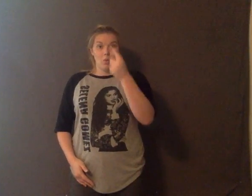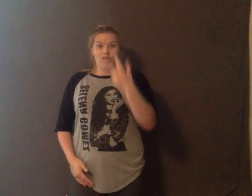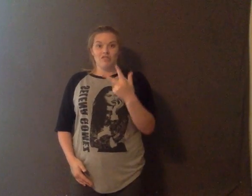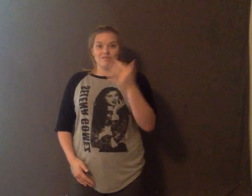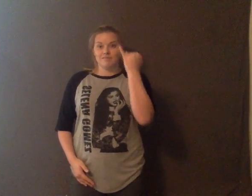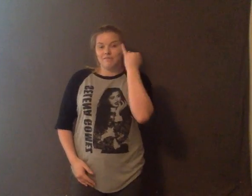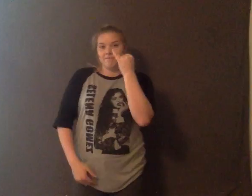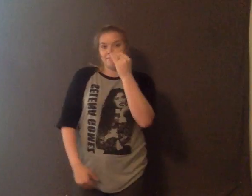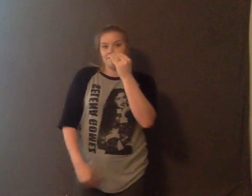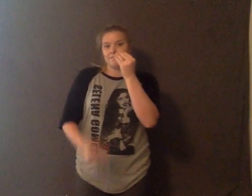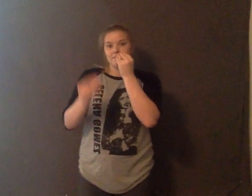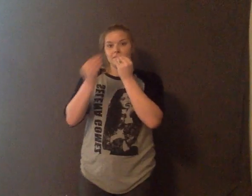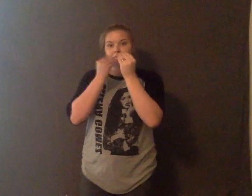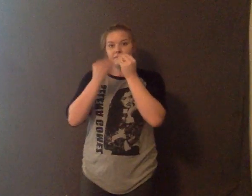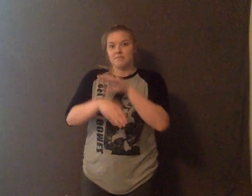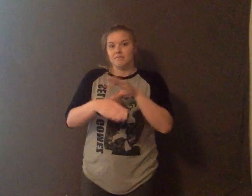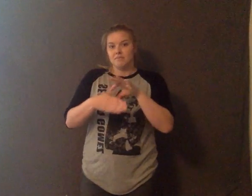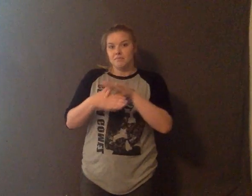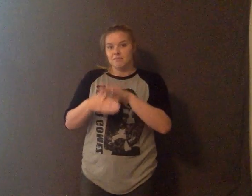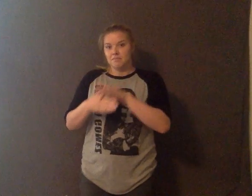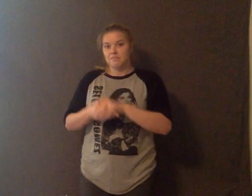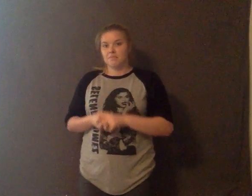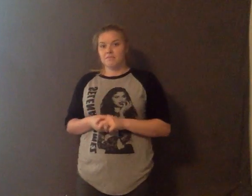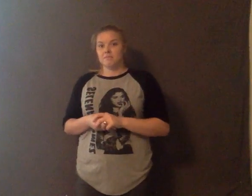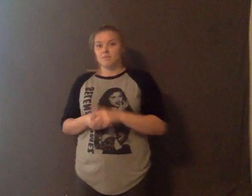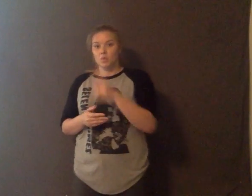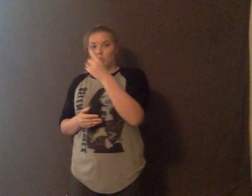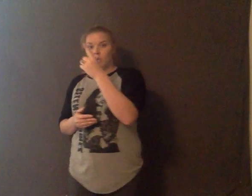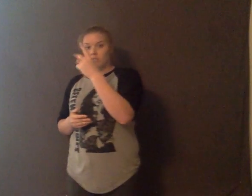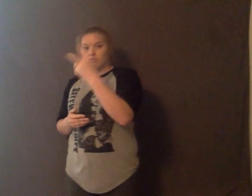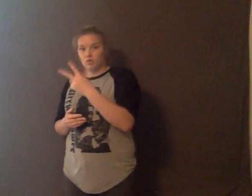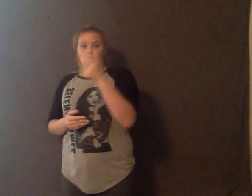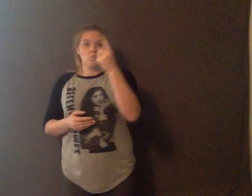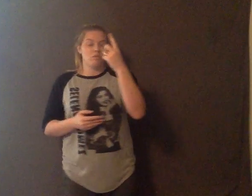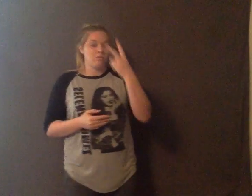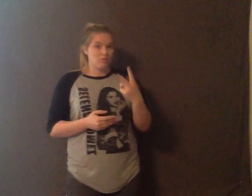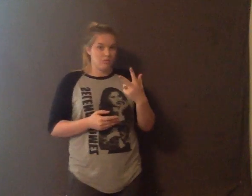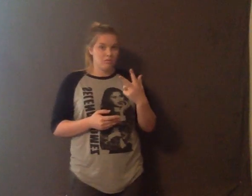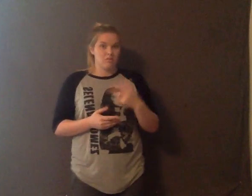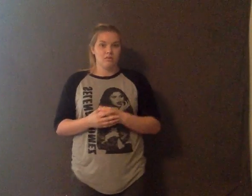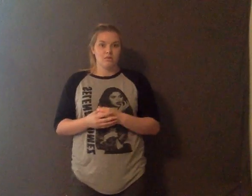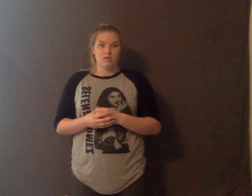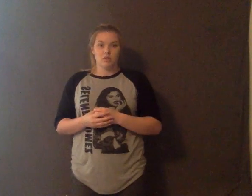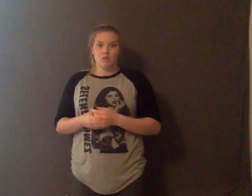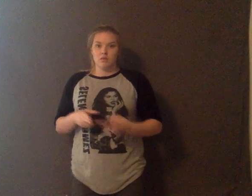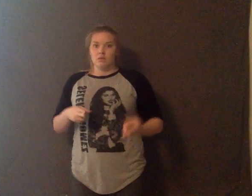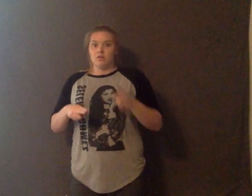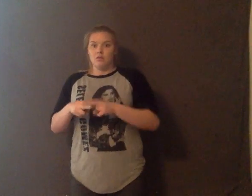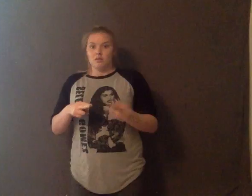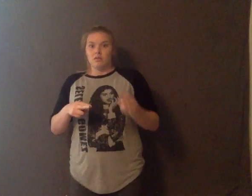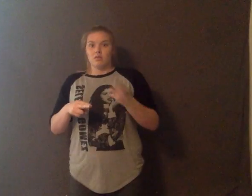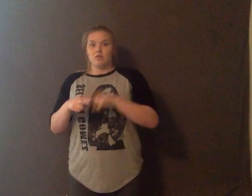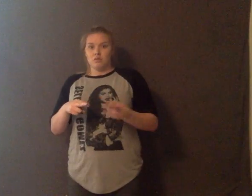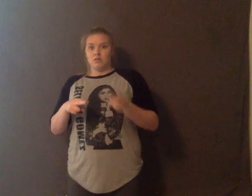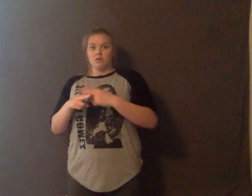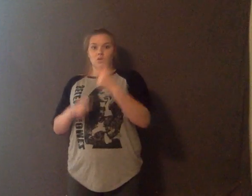not get cancer, but your chances, if you're a man, about 1 in 2. A woman, 1 in 3. Your chances of gaining weight, 2 out of 3. It's not all diet, but most of it